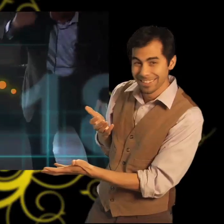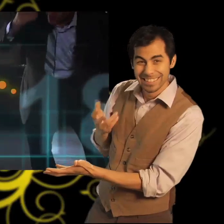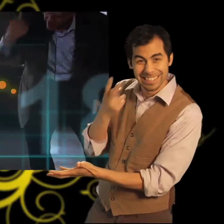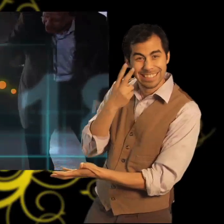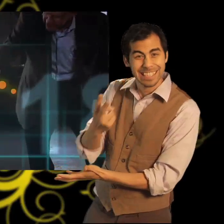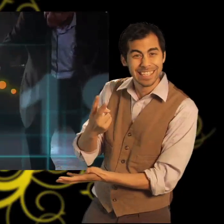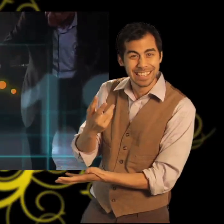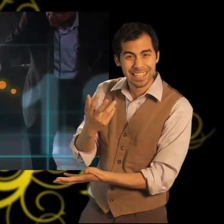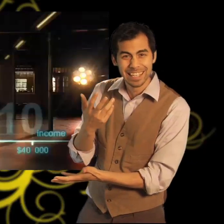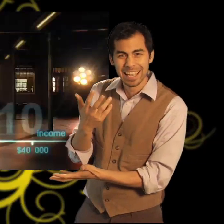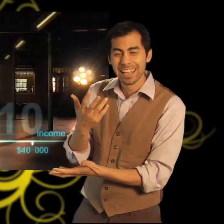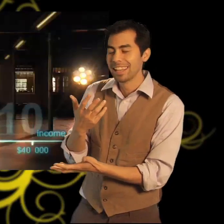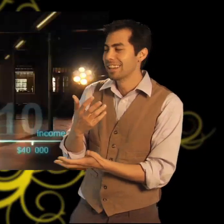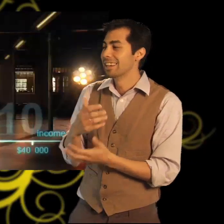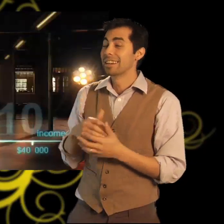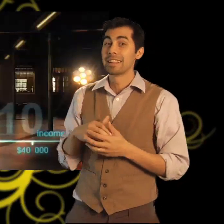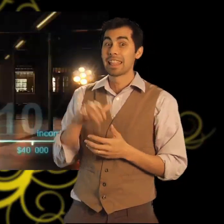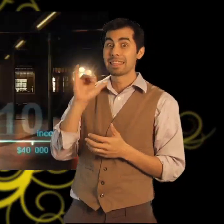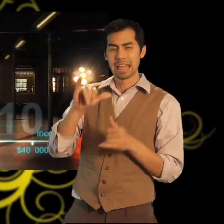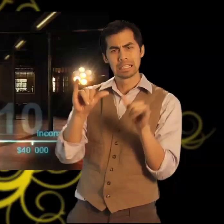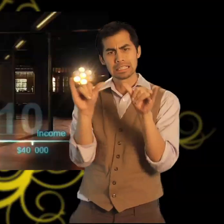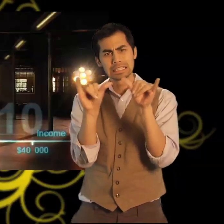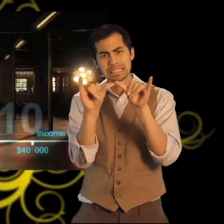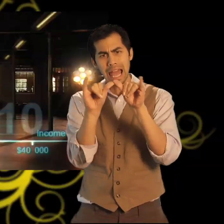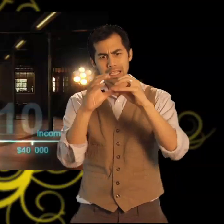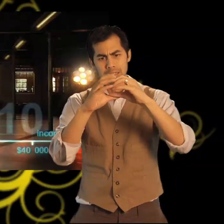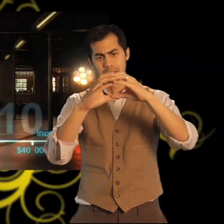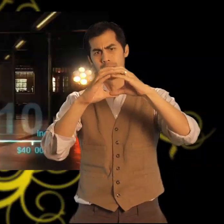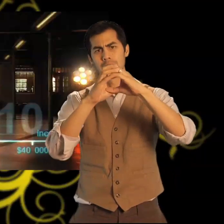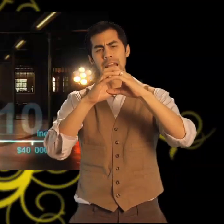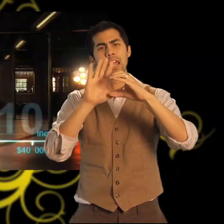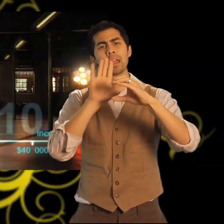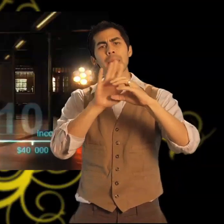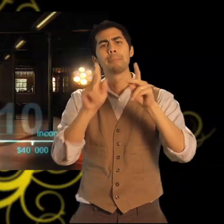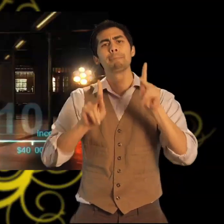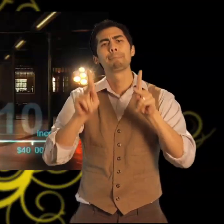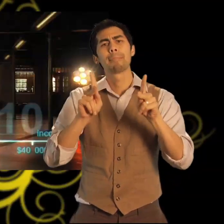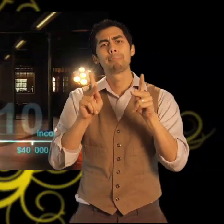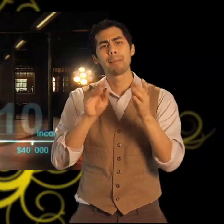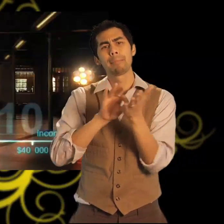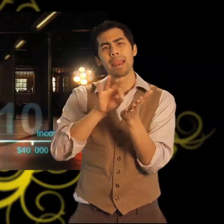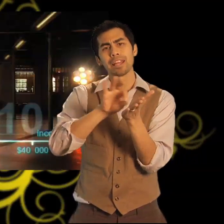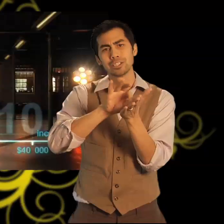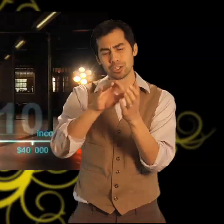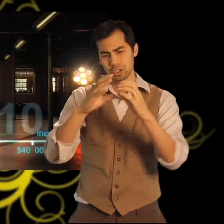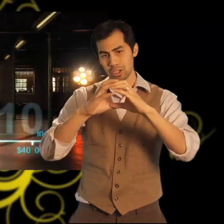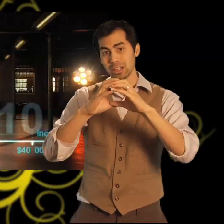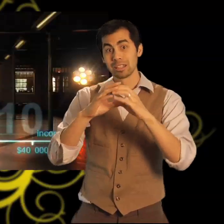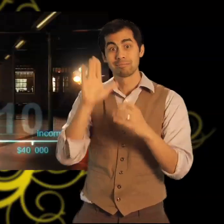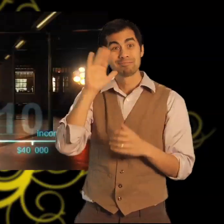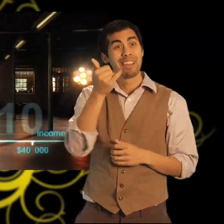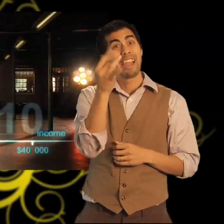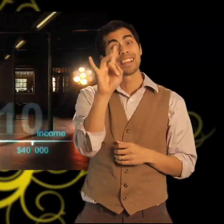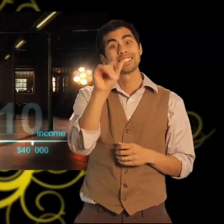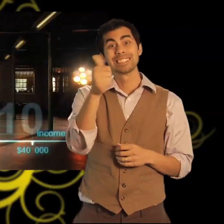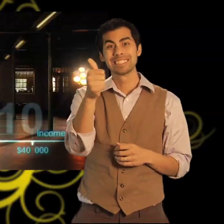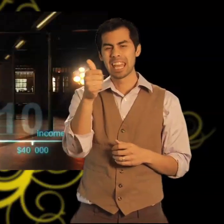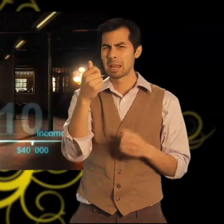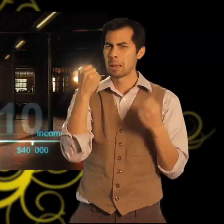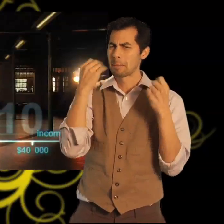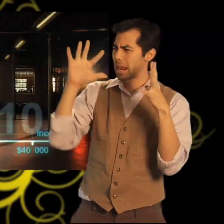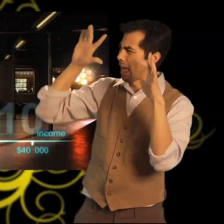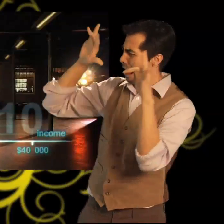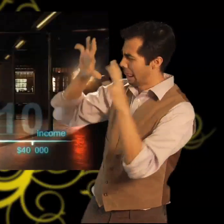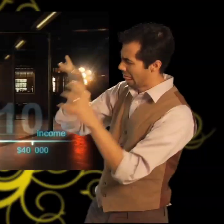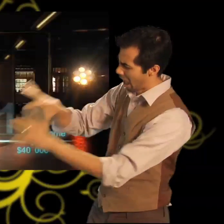blue, and the Americas yellow. And the size of the country bubbles show the size of the population. And in 1810, it was